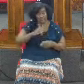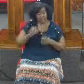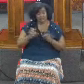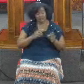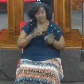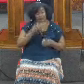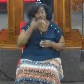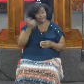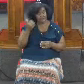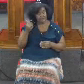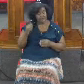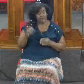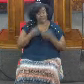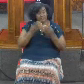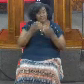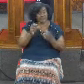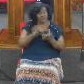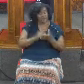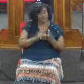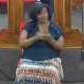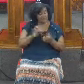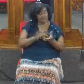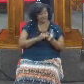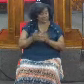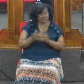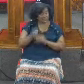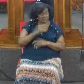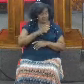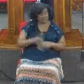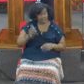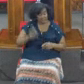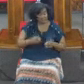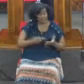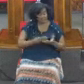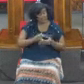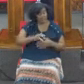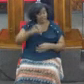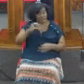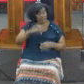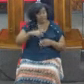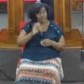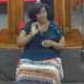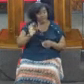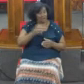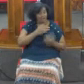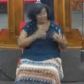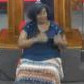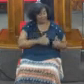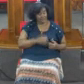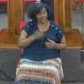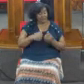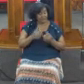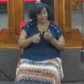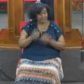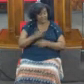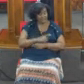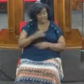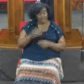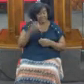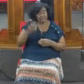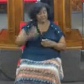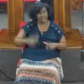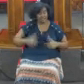spreading the gospel of Jesus Christ. May God's Holy Spirit burn in my heart moment by moment that there is life after